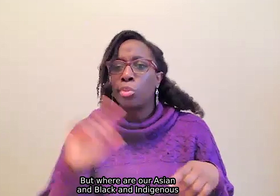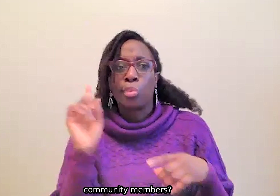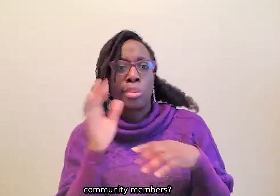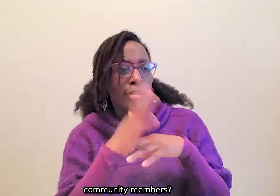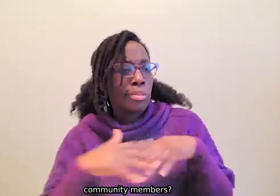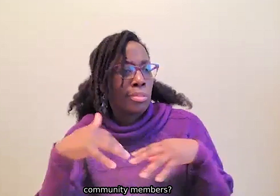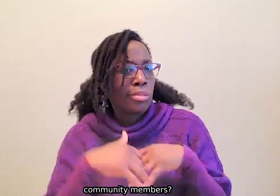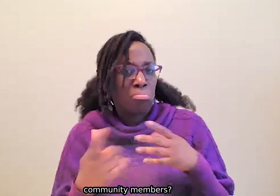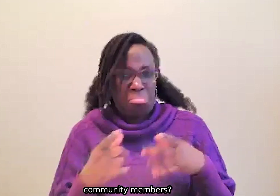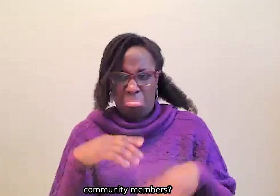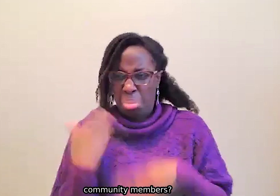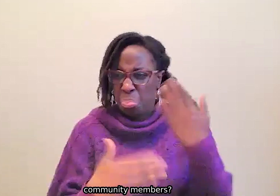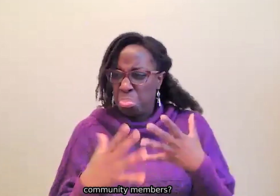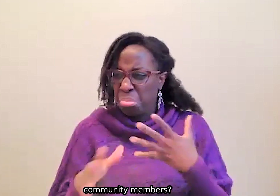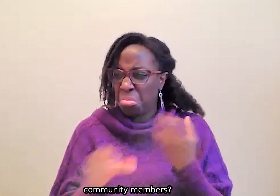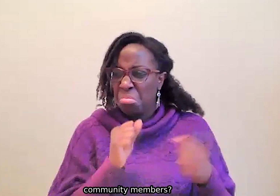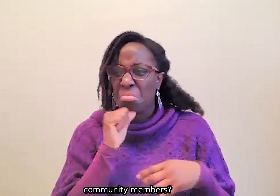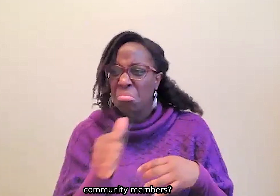Indigenous community members?